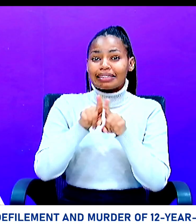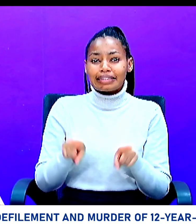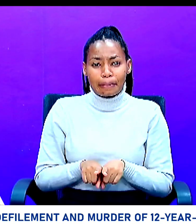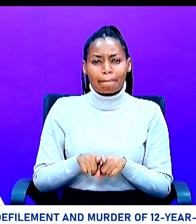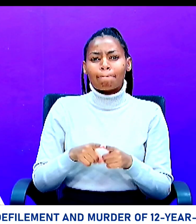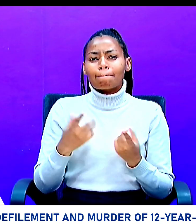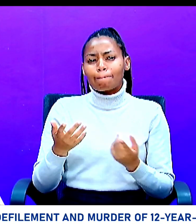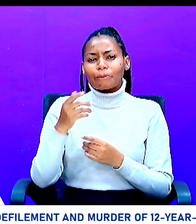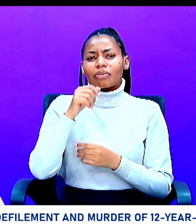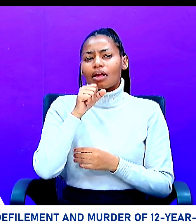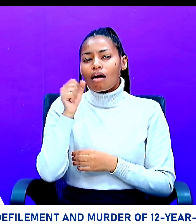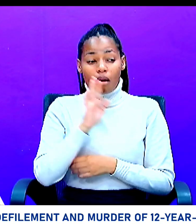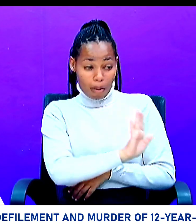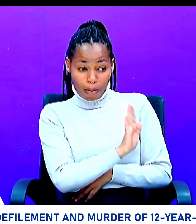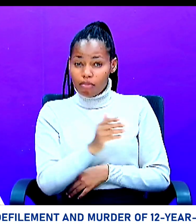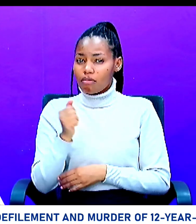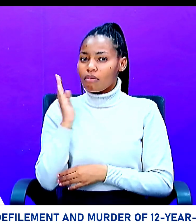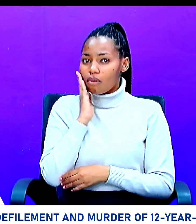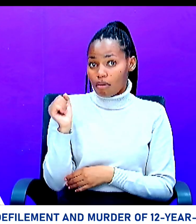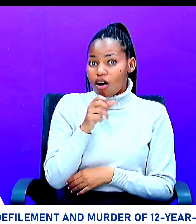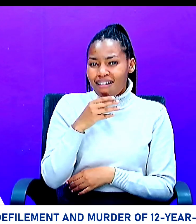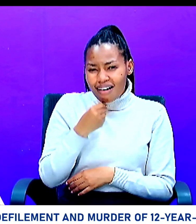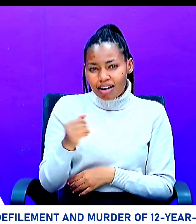According to her grandfather, James Thiongo,